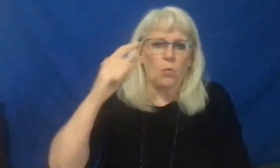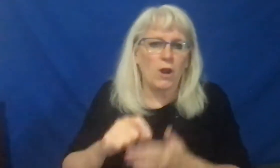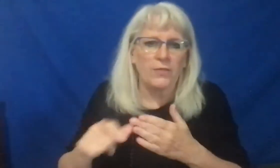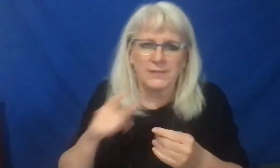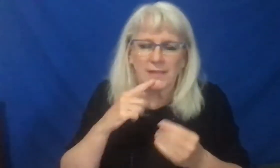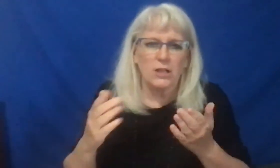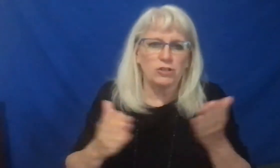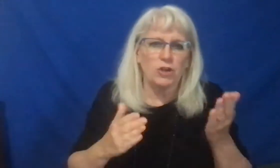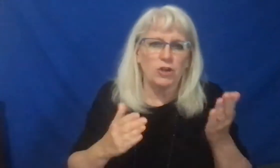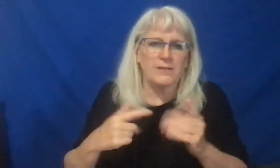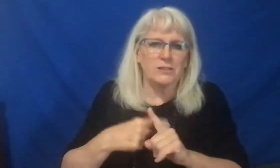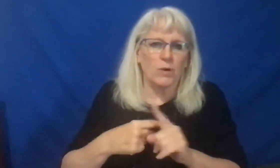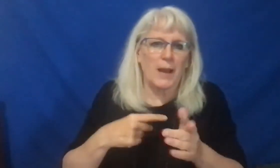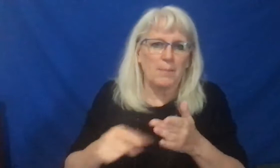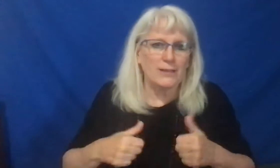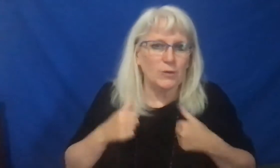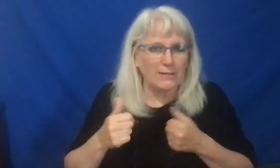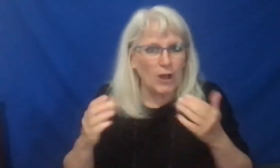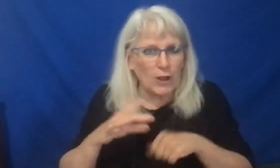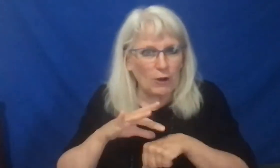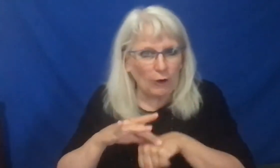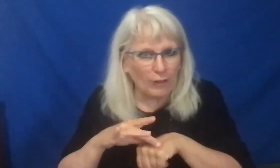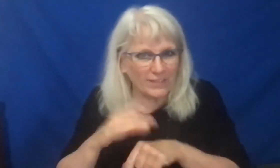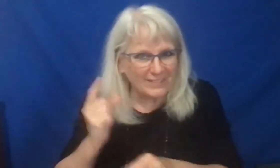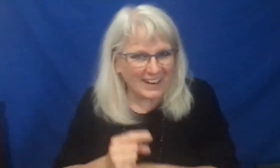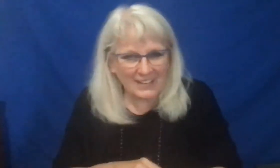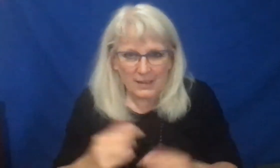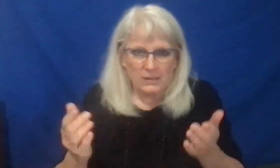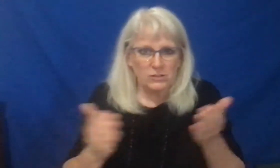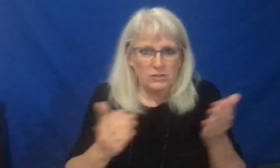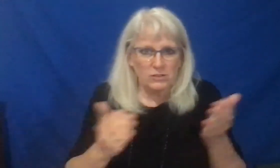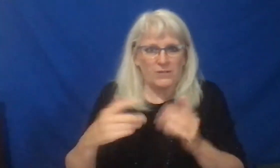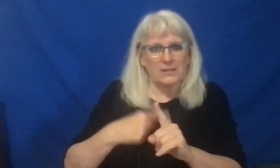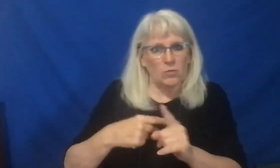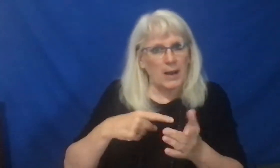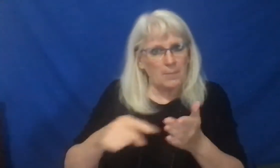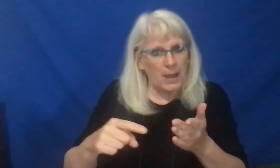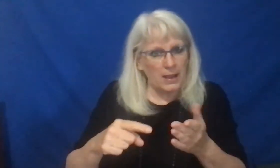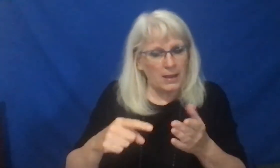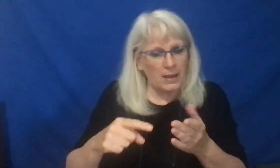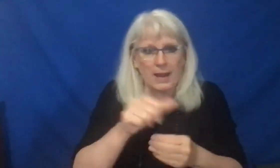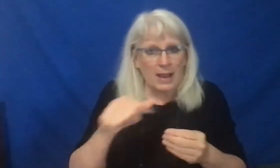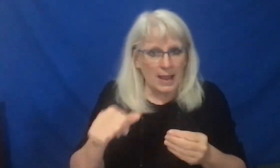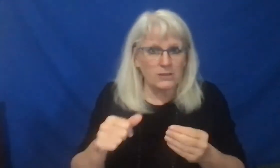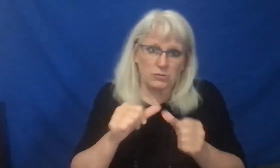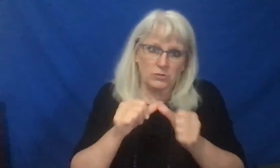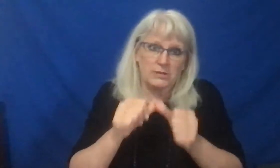pay to live on earth, right? Service is the rent I pay to stay sober in Alcoholics Anonymous. And real quick, let me qualify